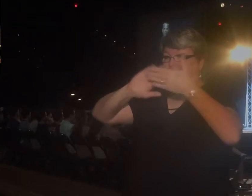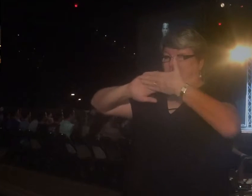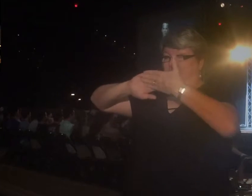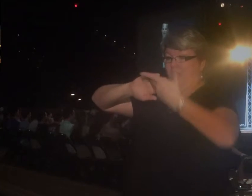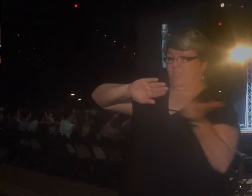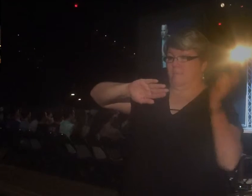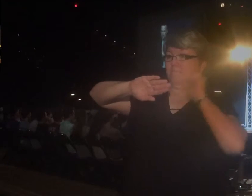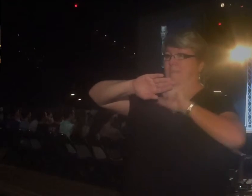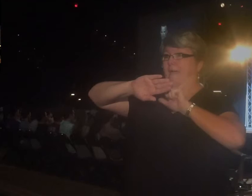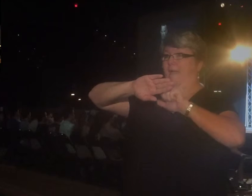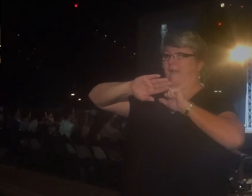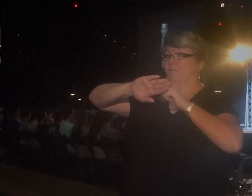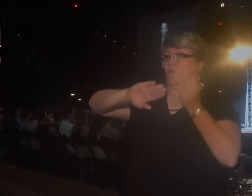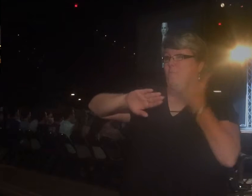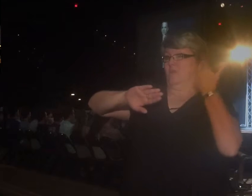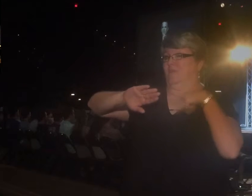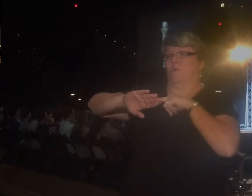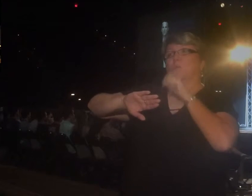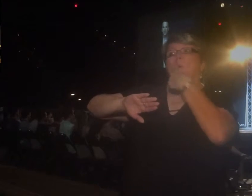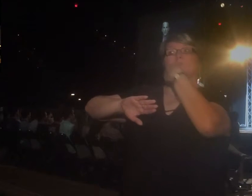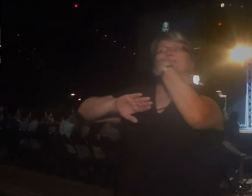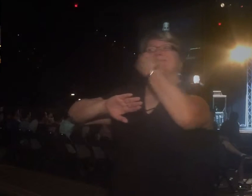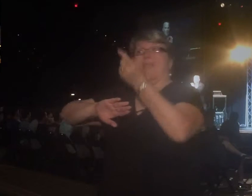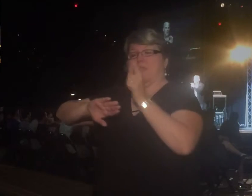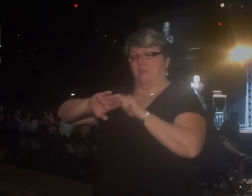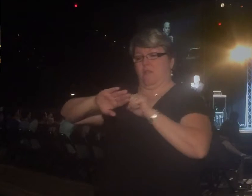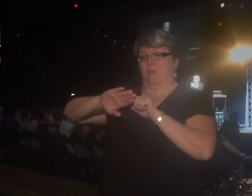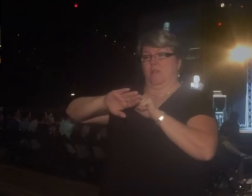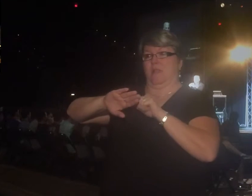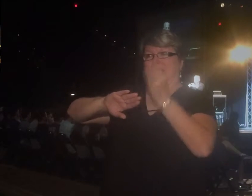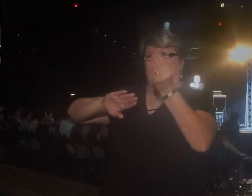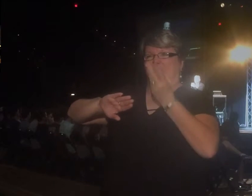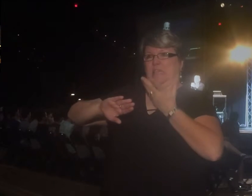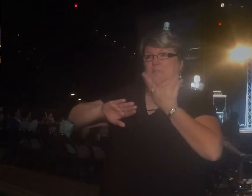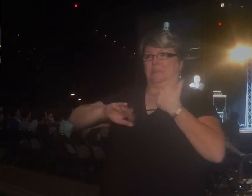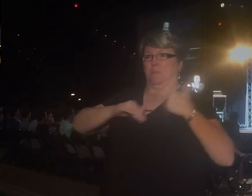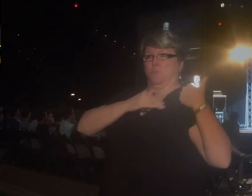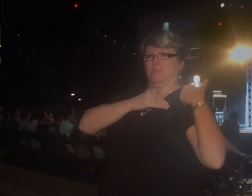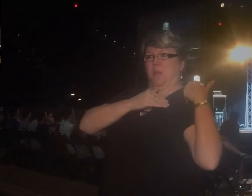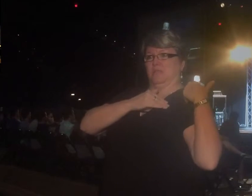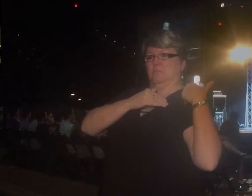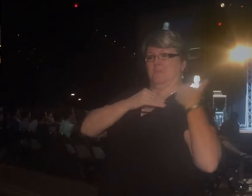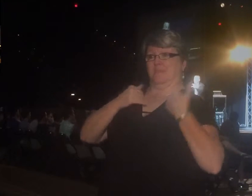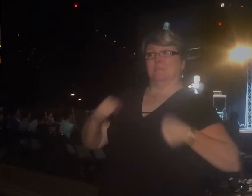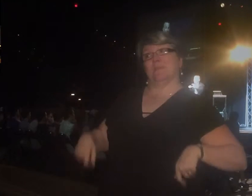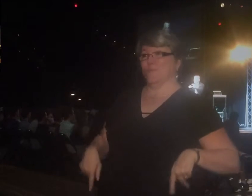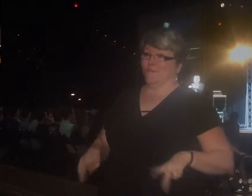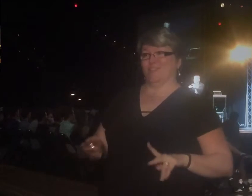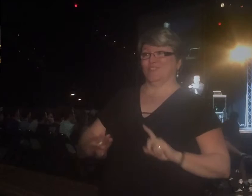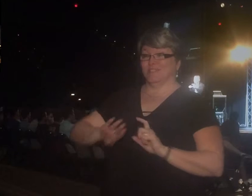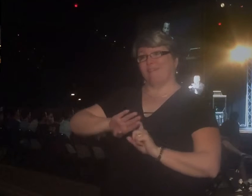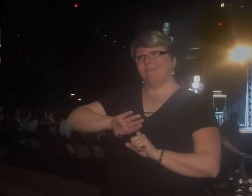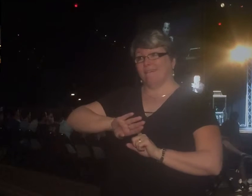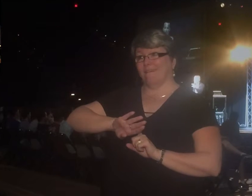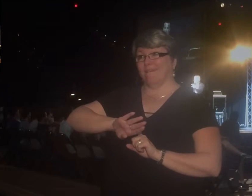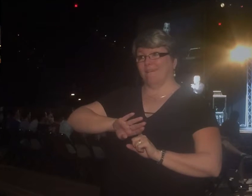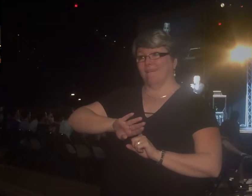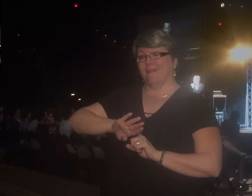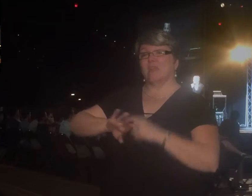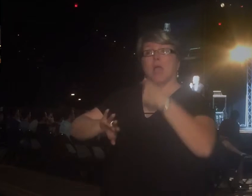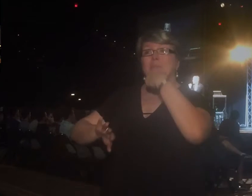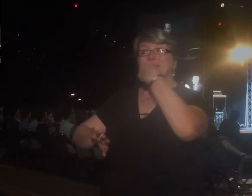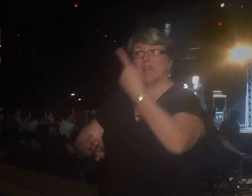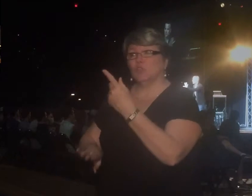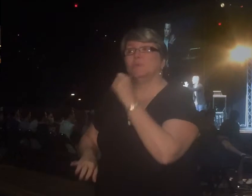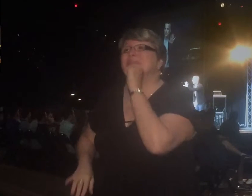front, the definition on the back for many of us, even though we won't say it out loud, is that gives me certain responsibilities and certain